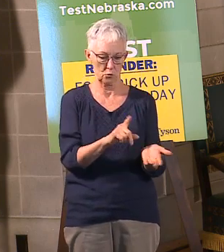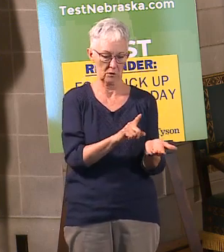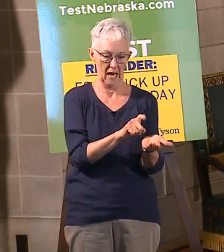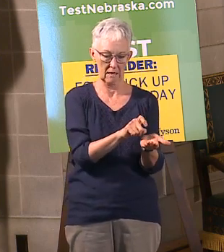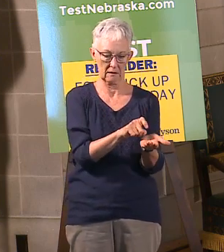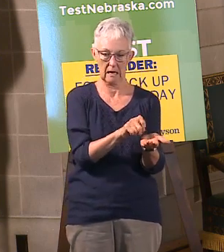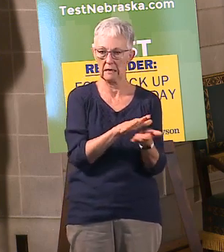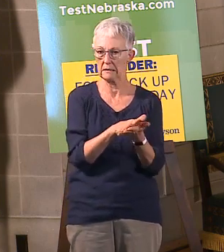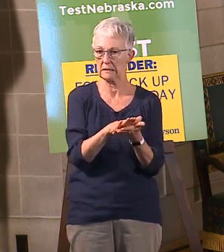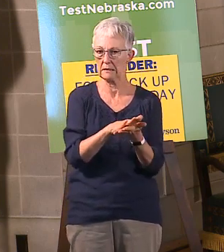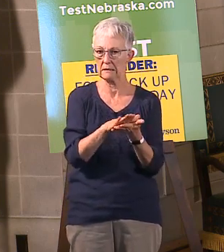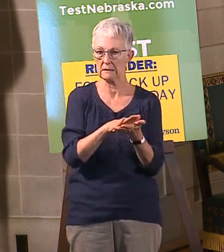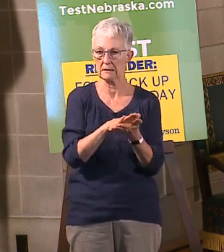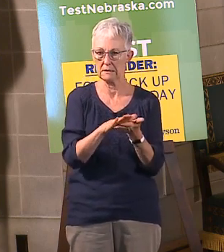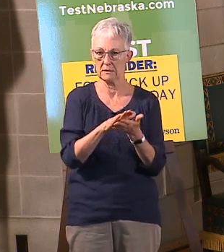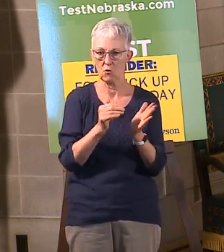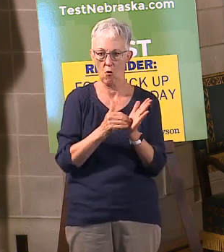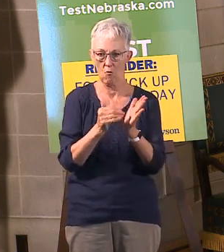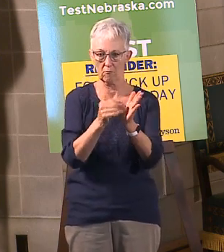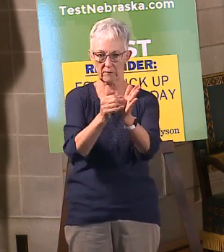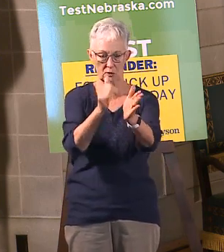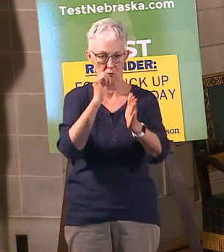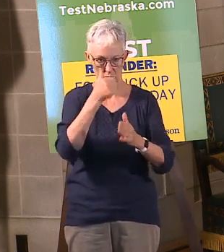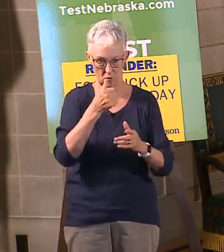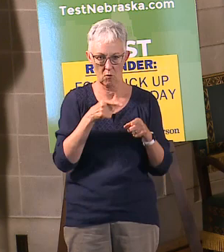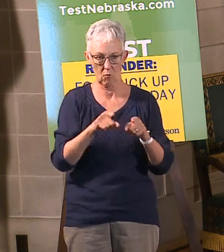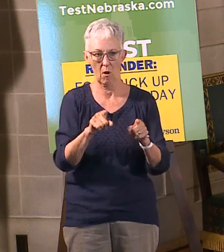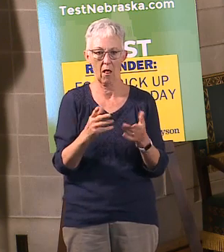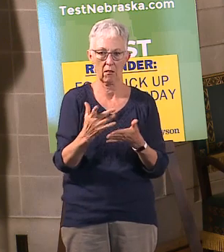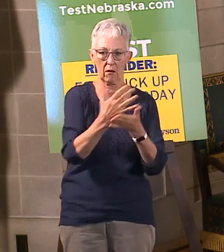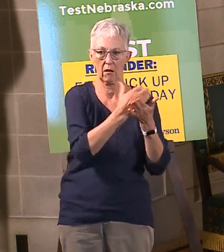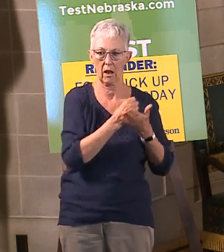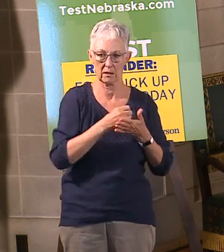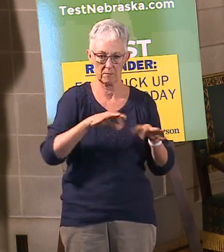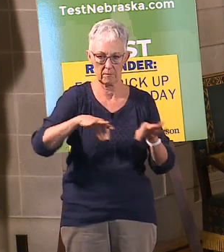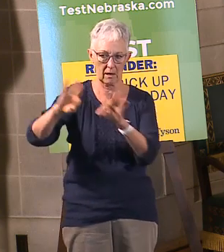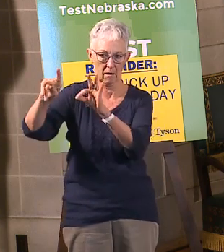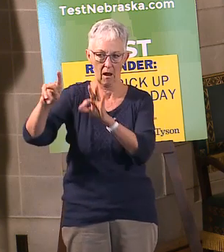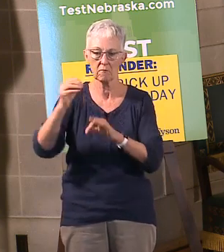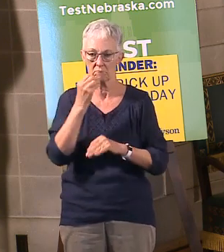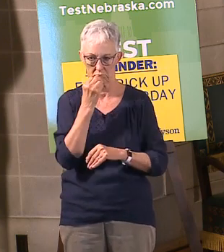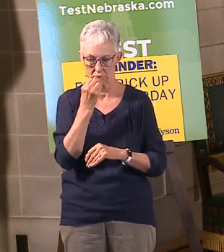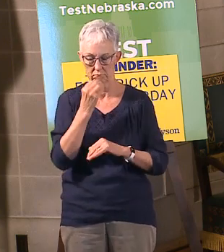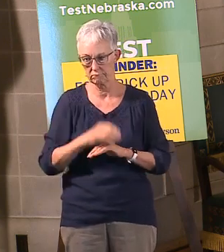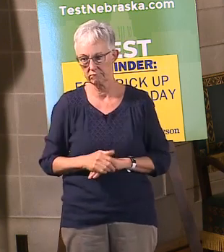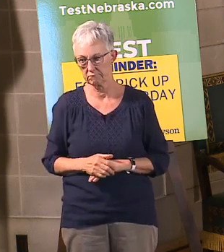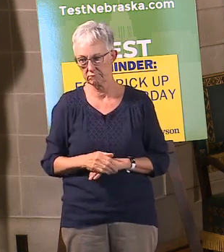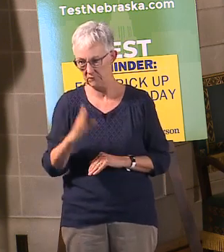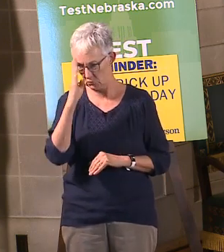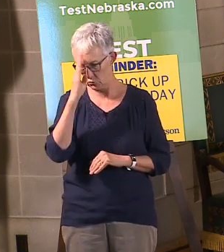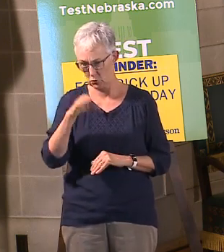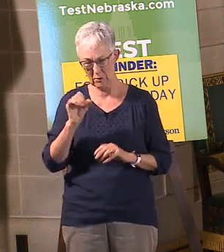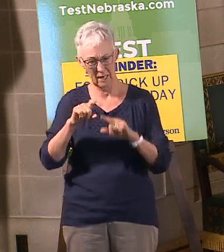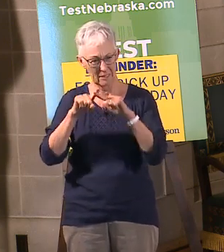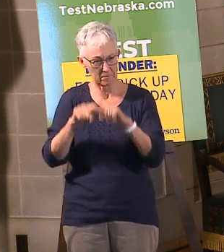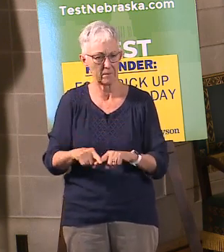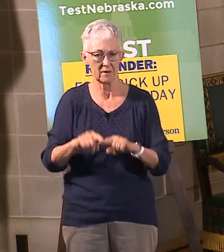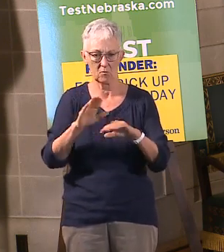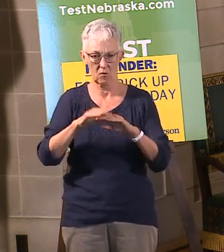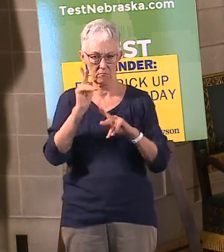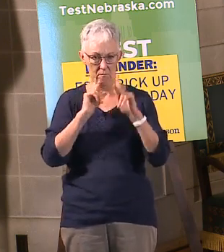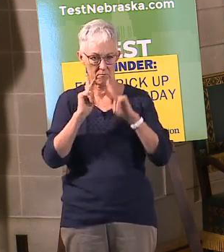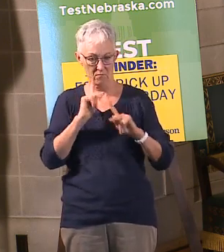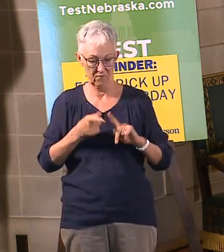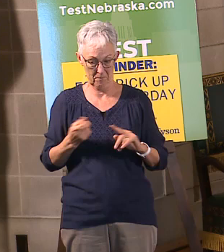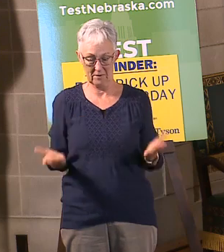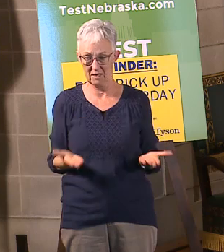tomorrow collecting food. We know that we can count on Nebraskans to help in this time of need, and our scouts are looking forward to